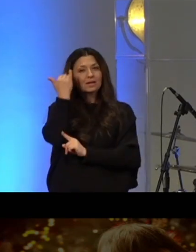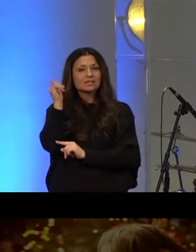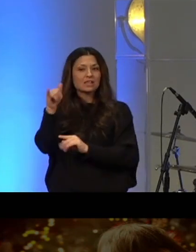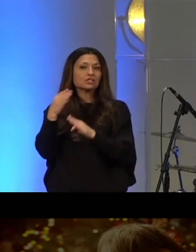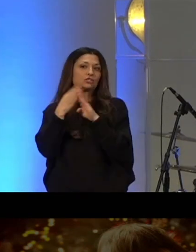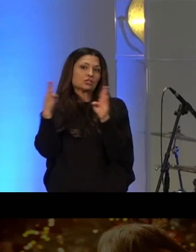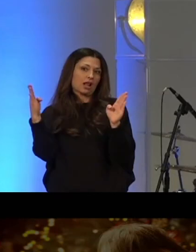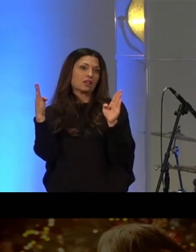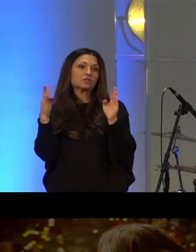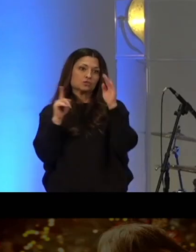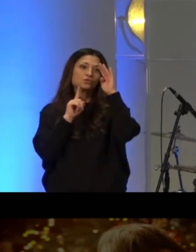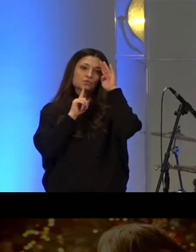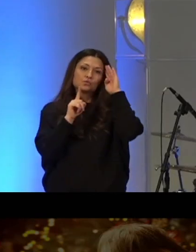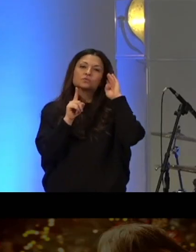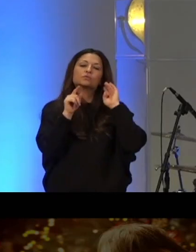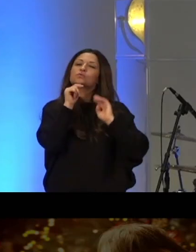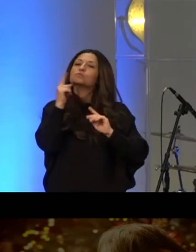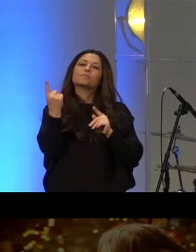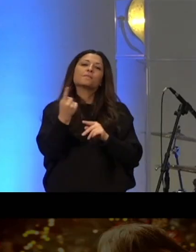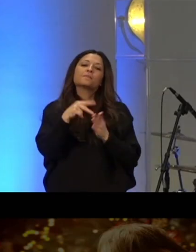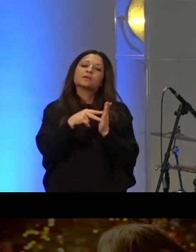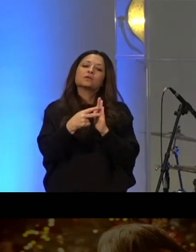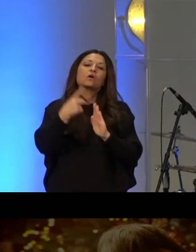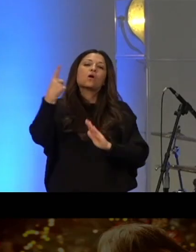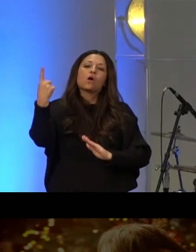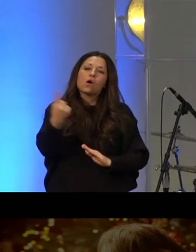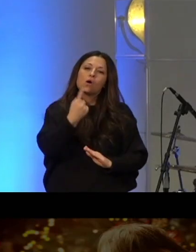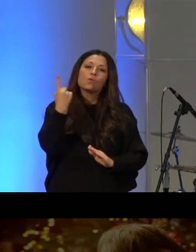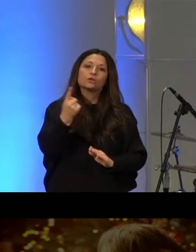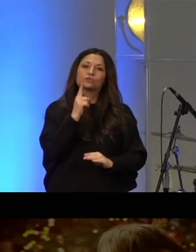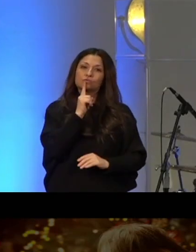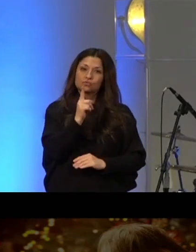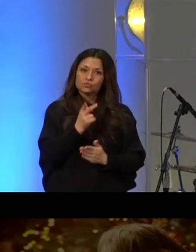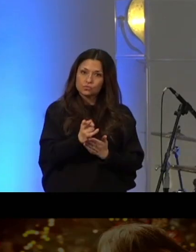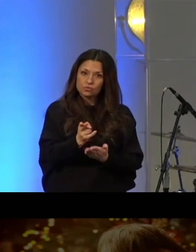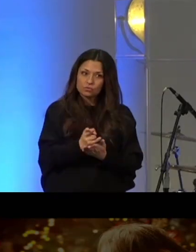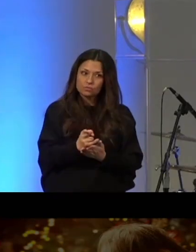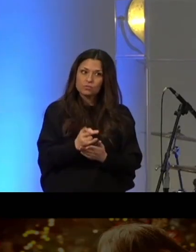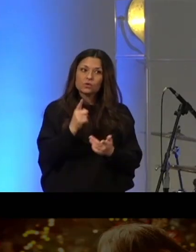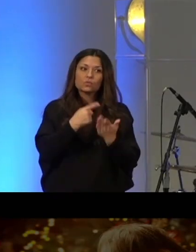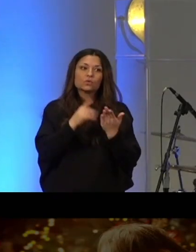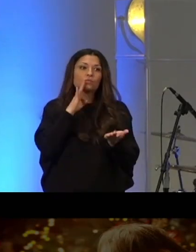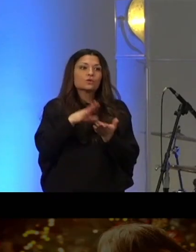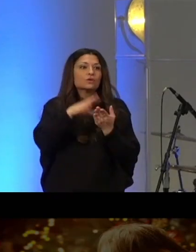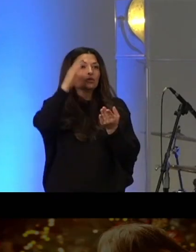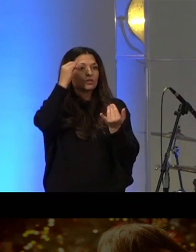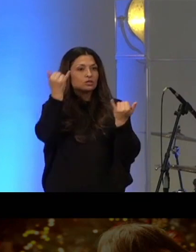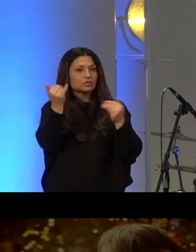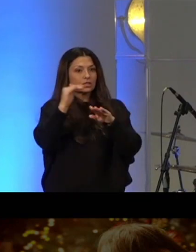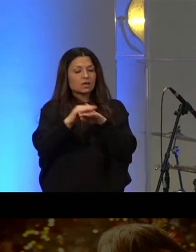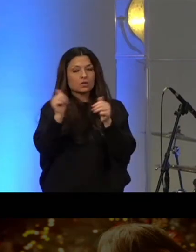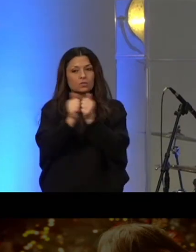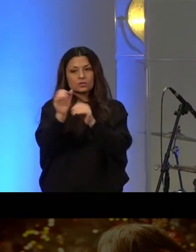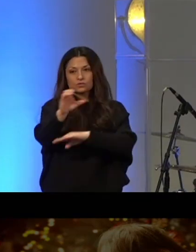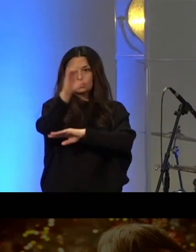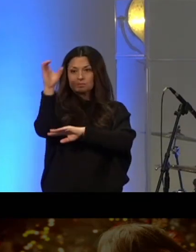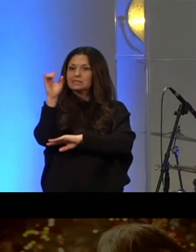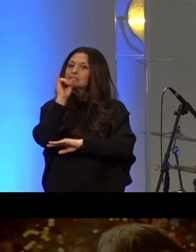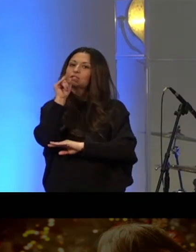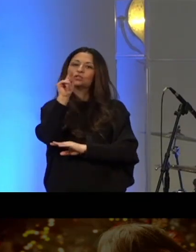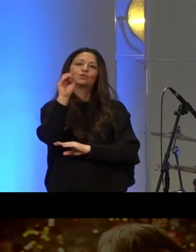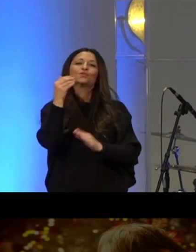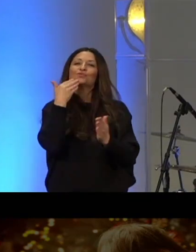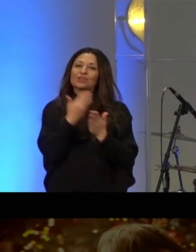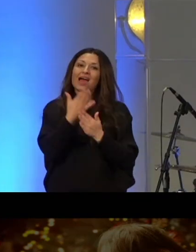generally true doesn't mean it's always true. Because what we're going to learn tonight with Christmas, listen, it's too good and